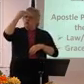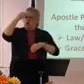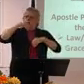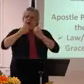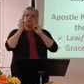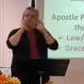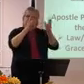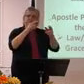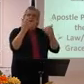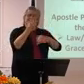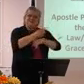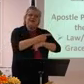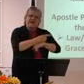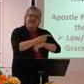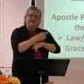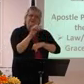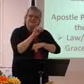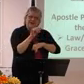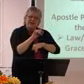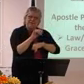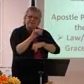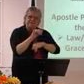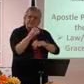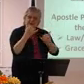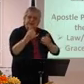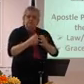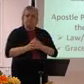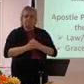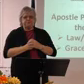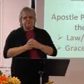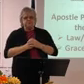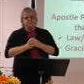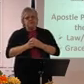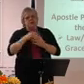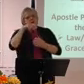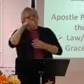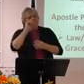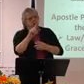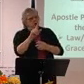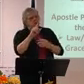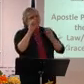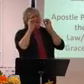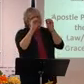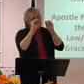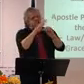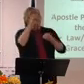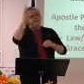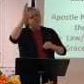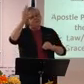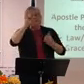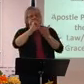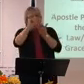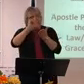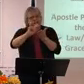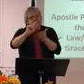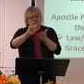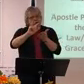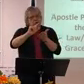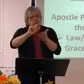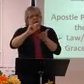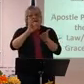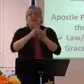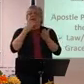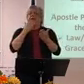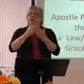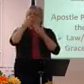respond today similar. Now, he teaches and preaches the gospel, and that's